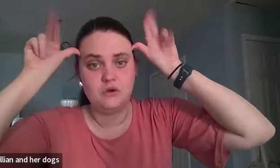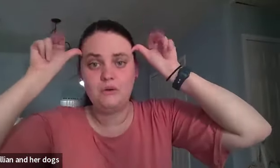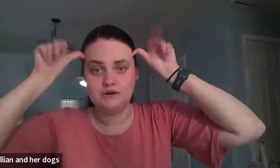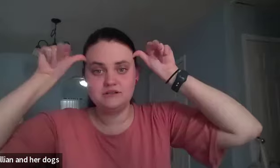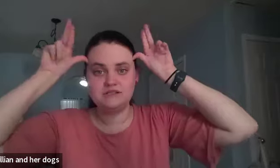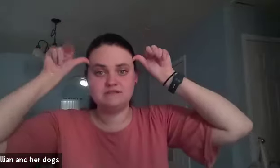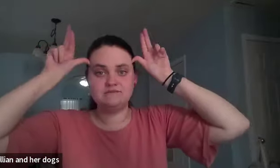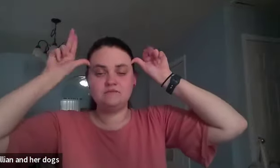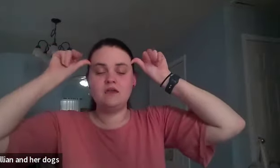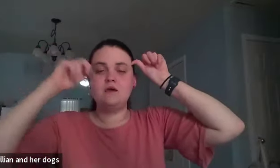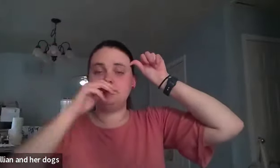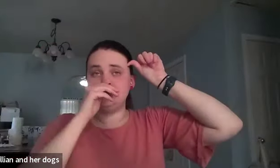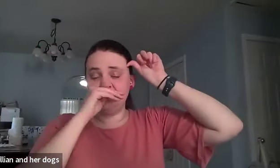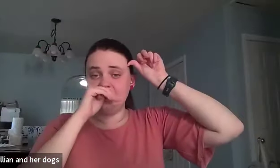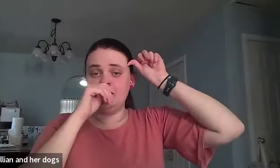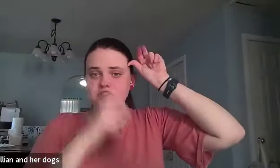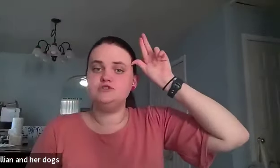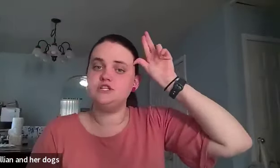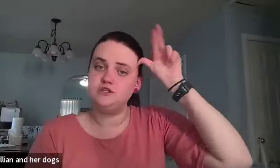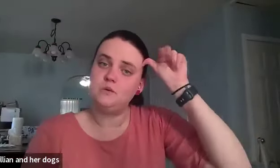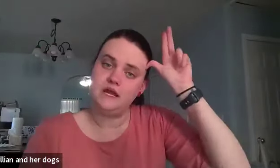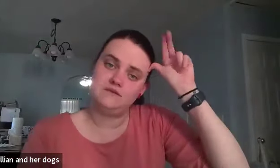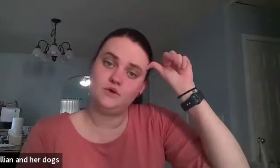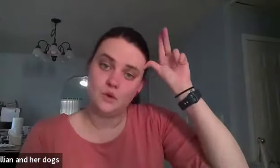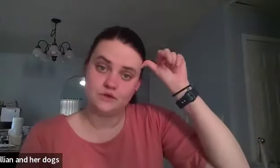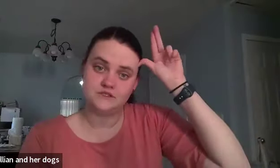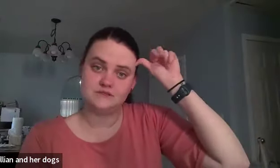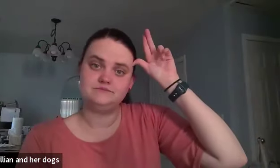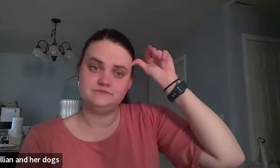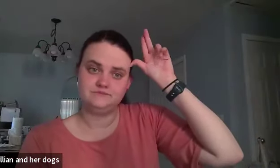So horse, but you can also just do one hand for a horse.